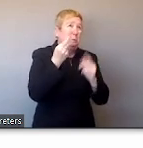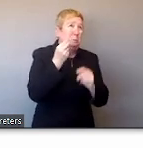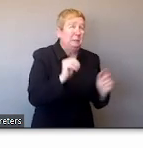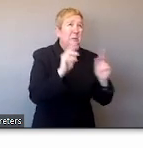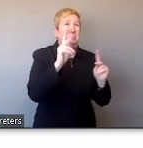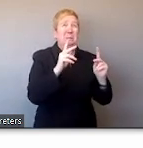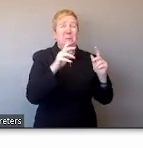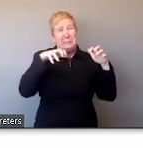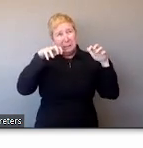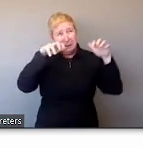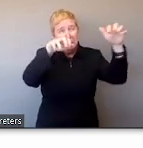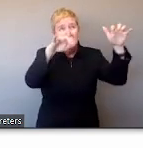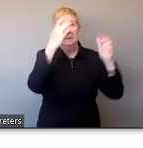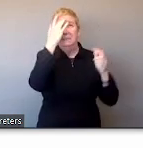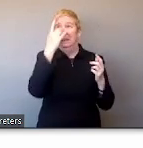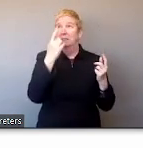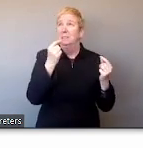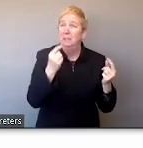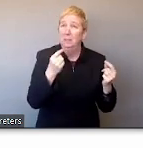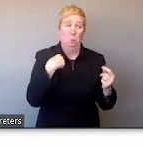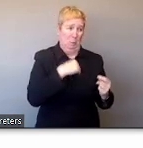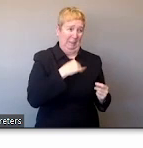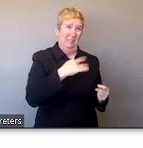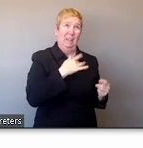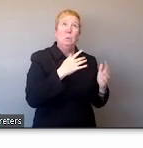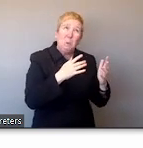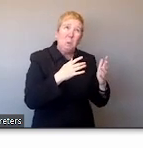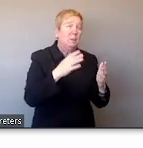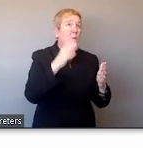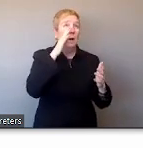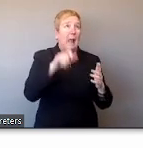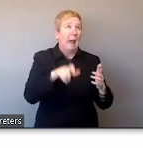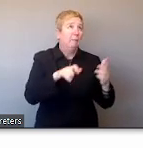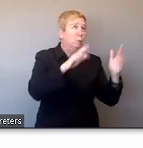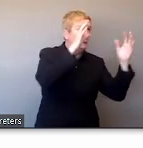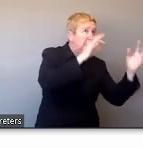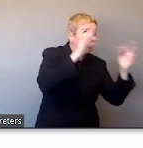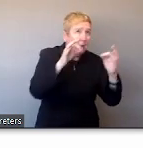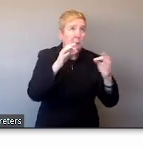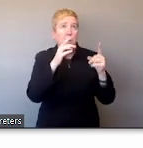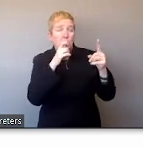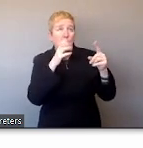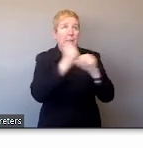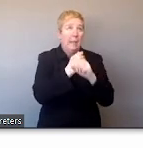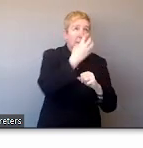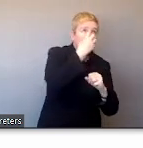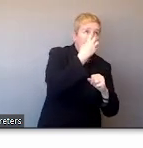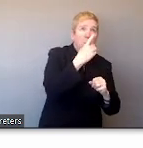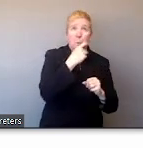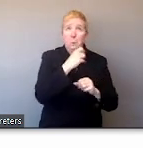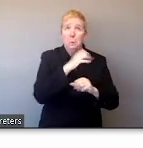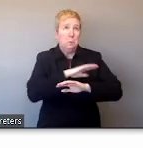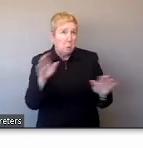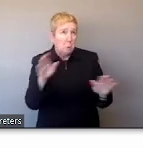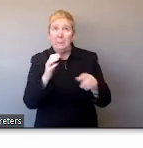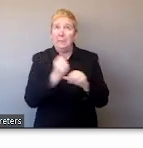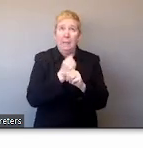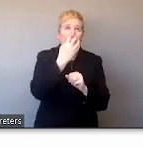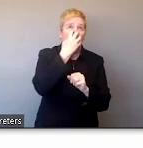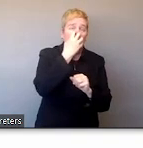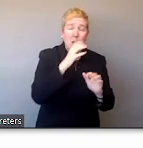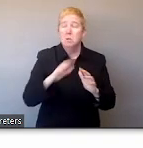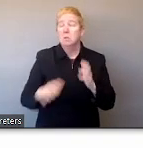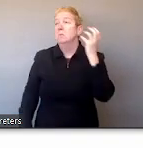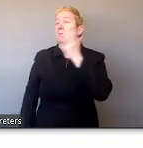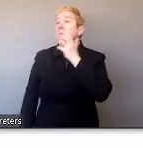many people would be denied access to ventilators and other life-saving treatments. And for reasons that I